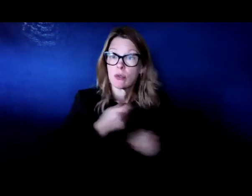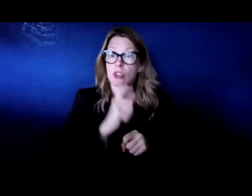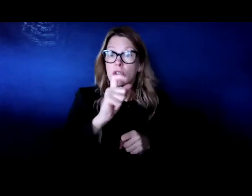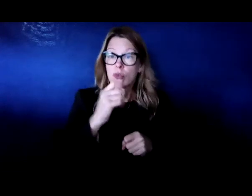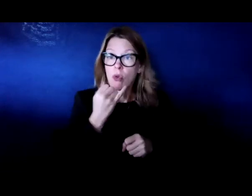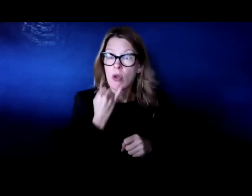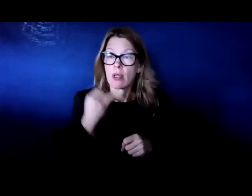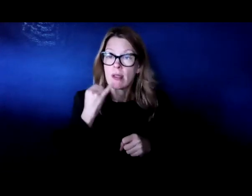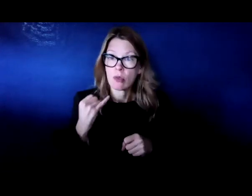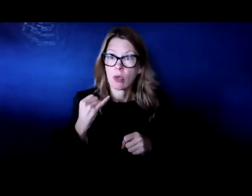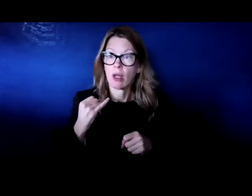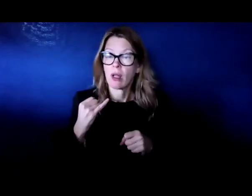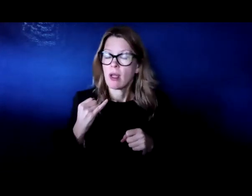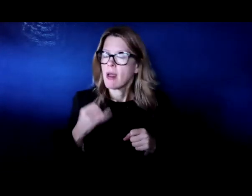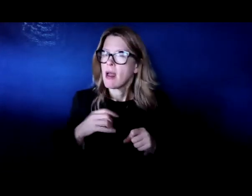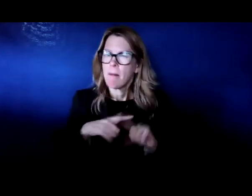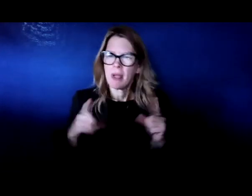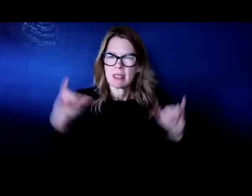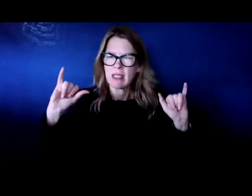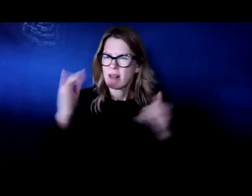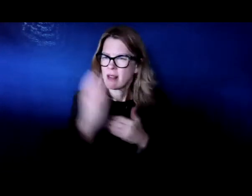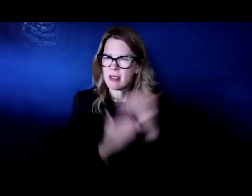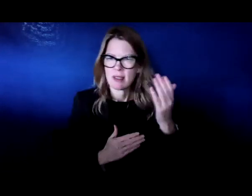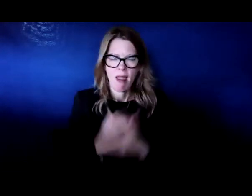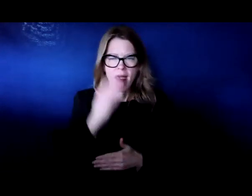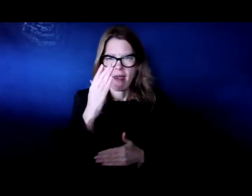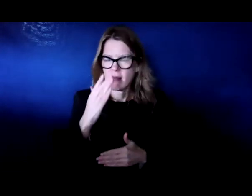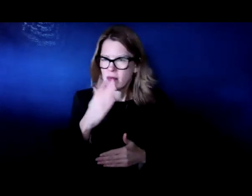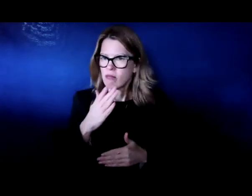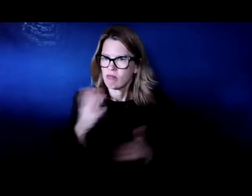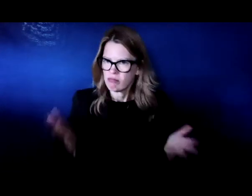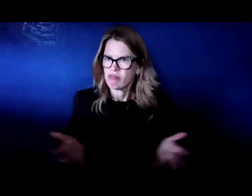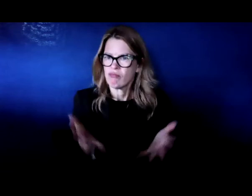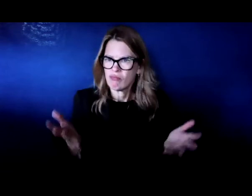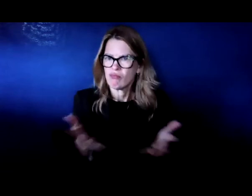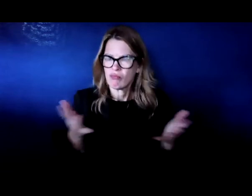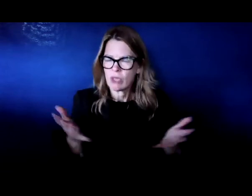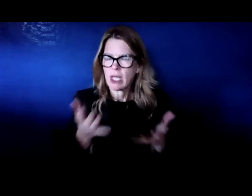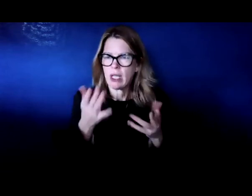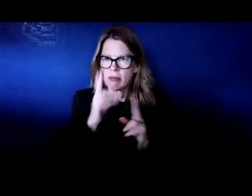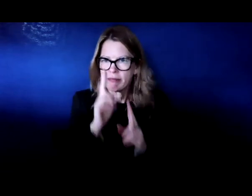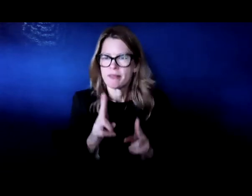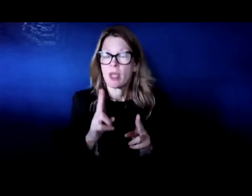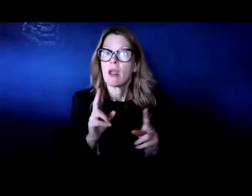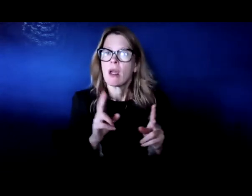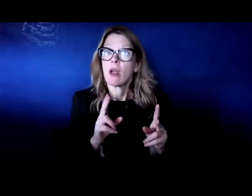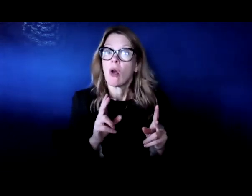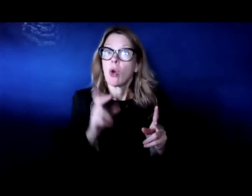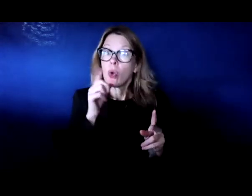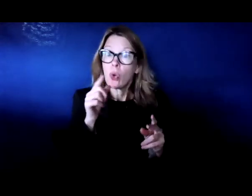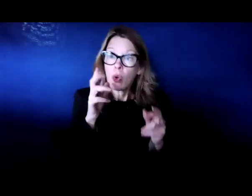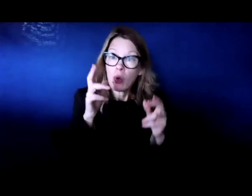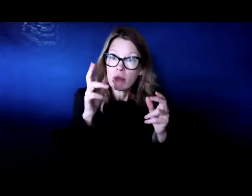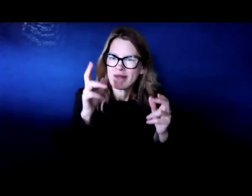away. His hand is stretched out still. The people did not turn to him who struck them or seek the Lord